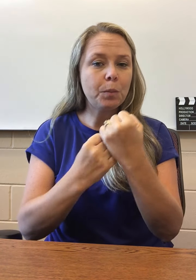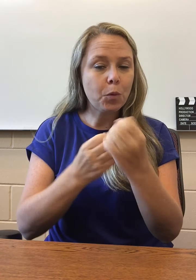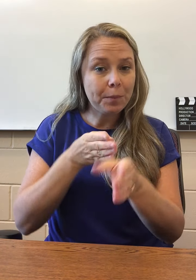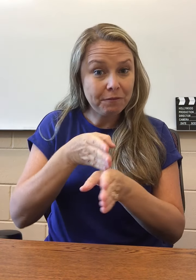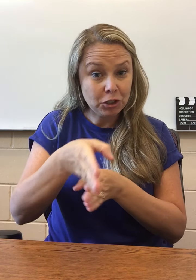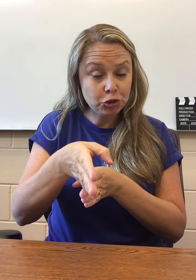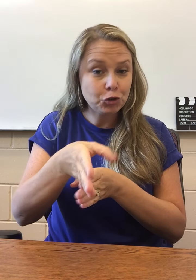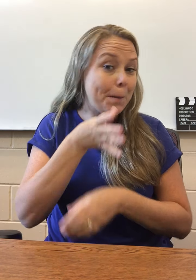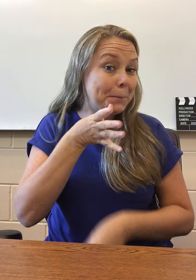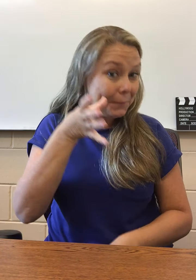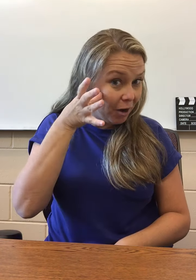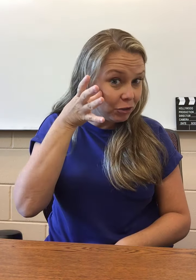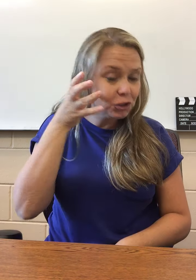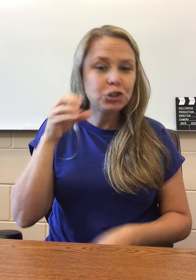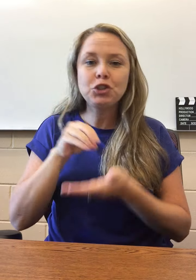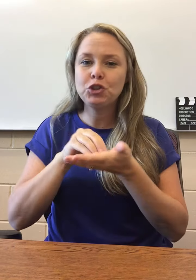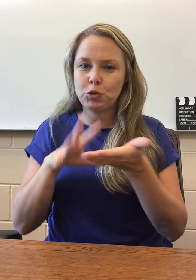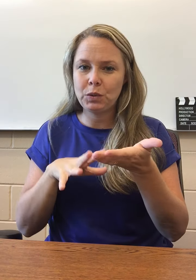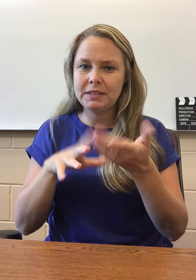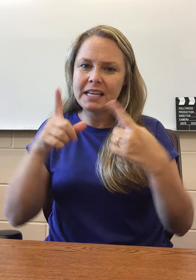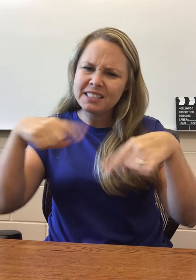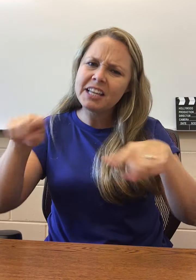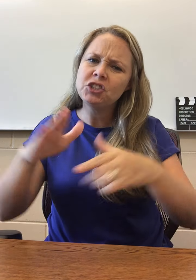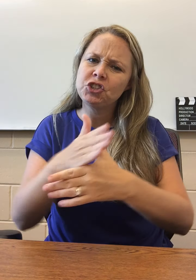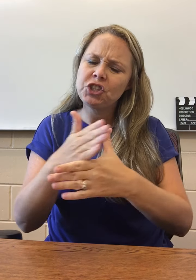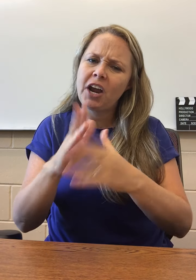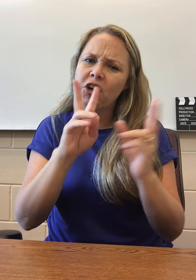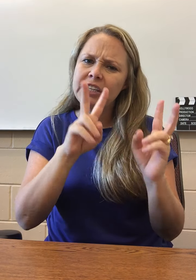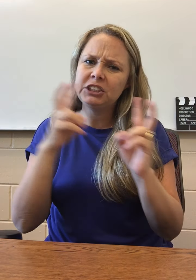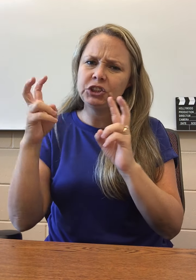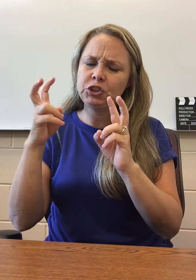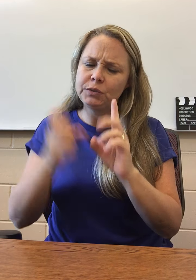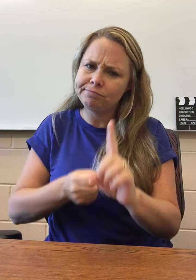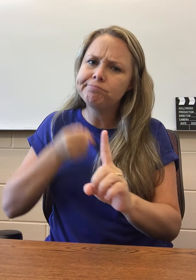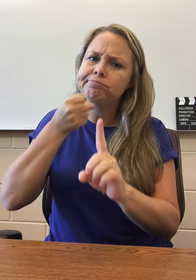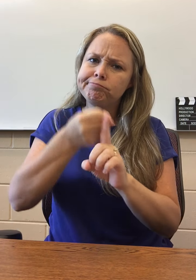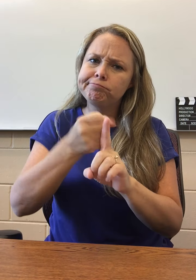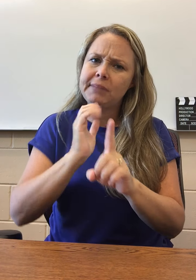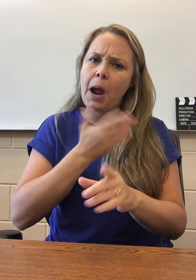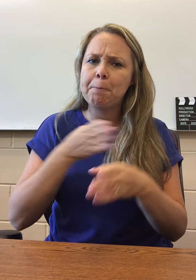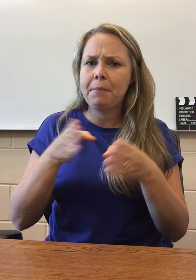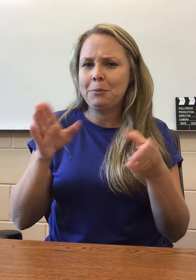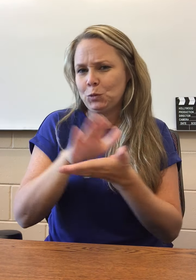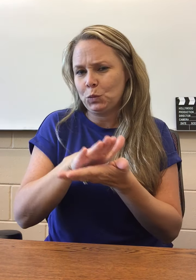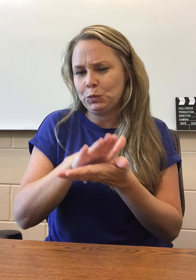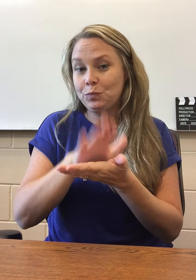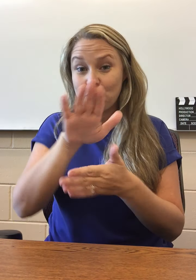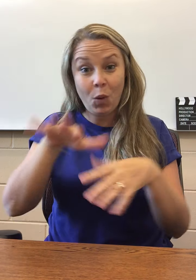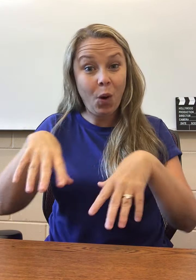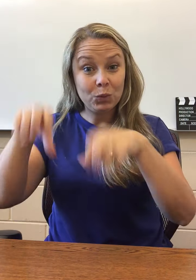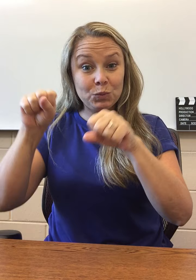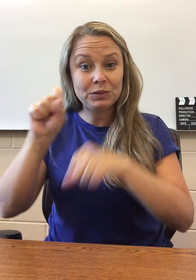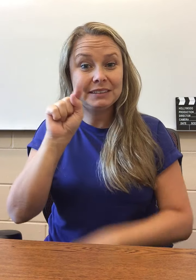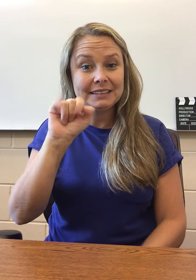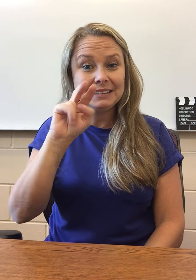parents and students as they share issues that matter most in our public schools here are your hosts tina dunbar and